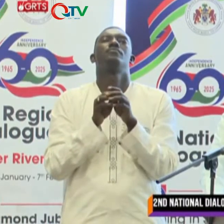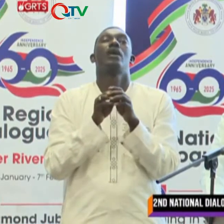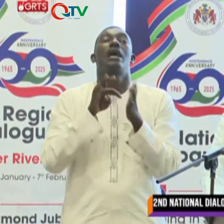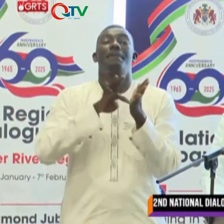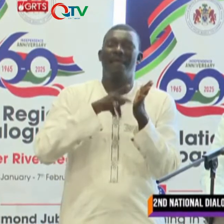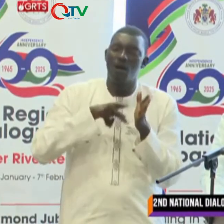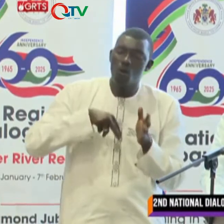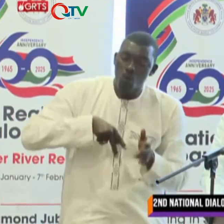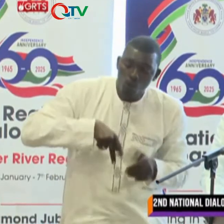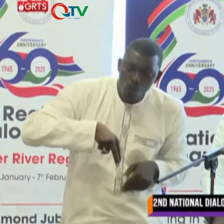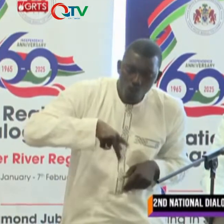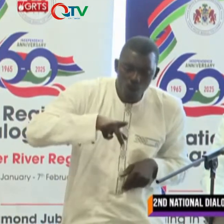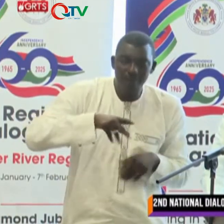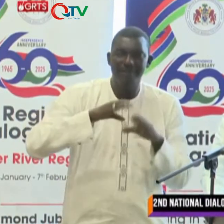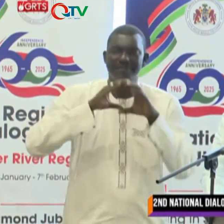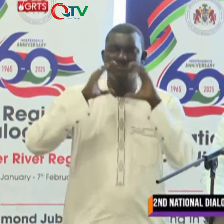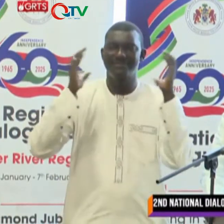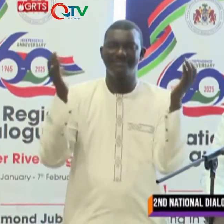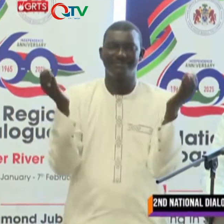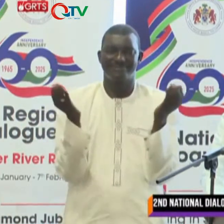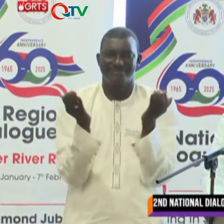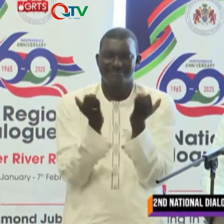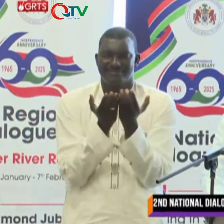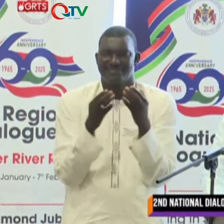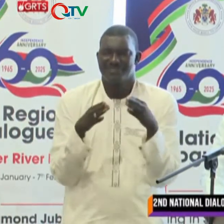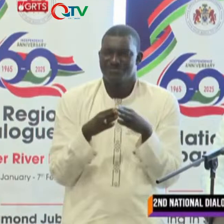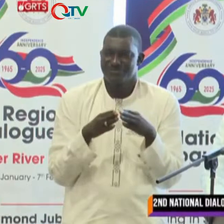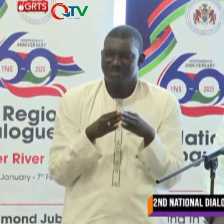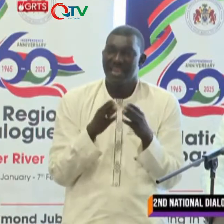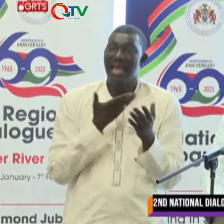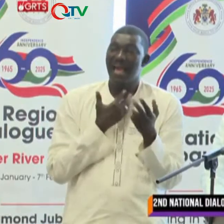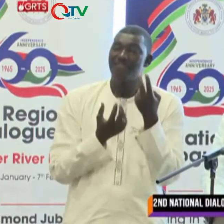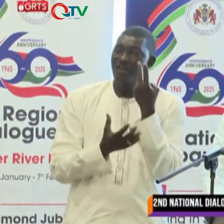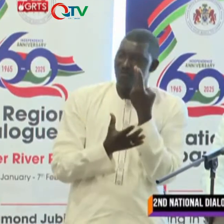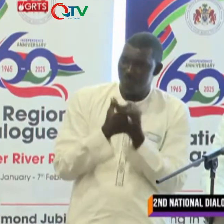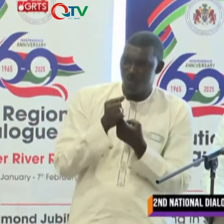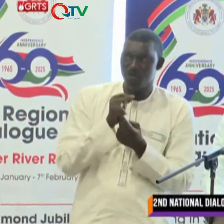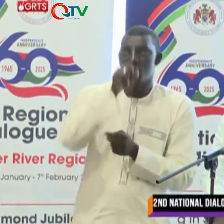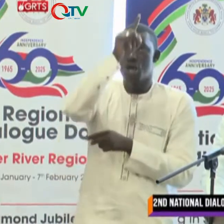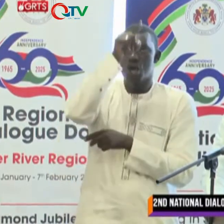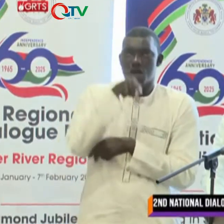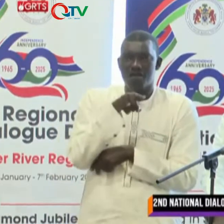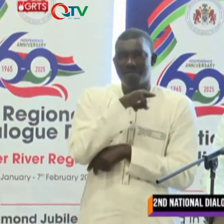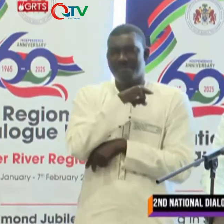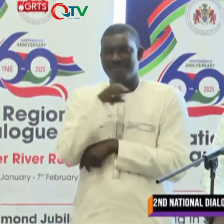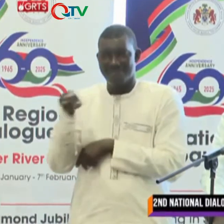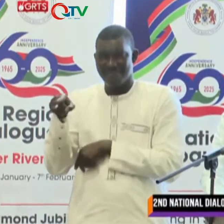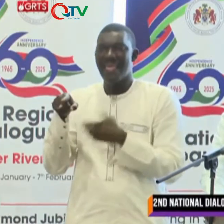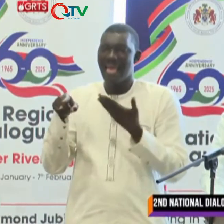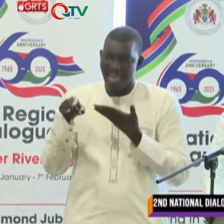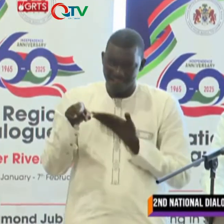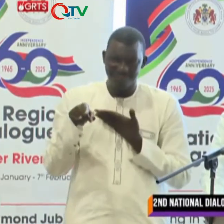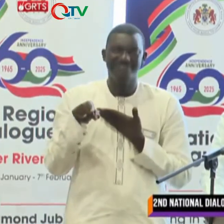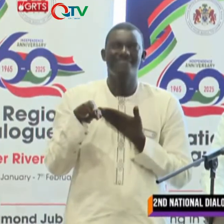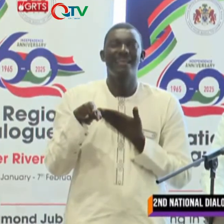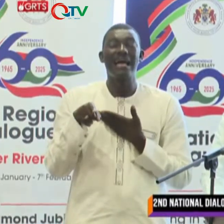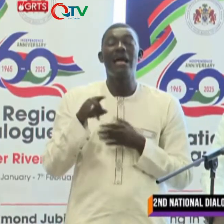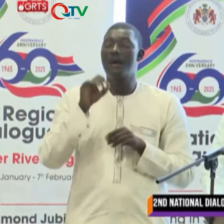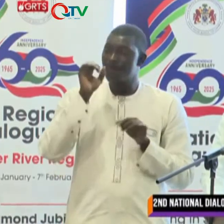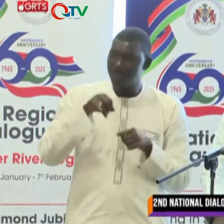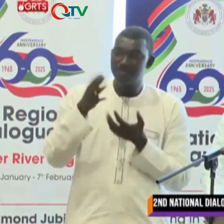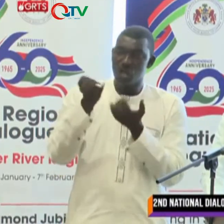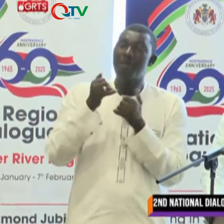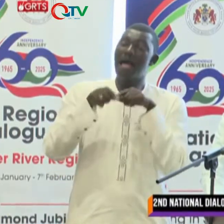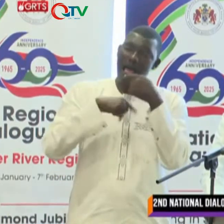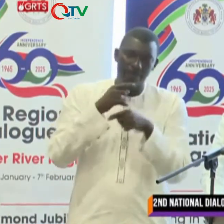means working collectively, and it has both horizontal and vertical dimensions. It can come about